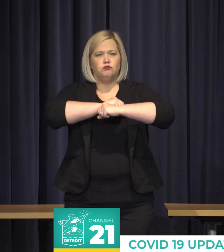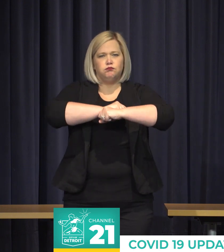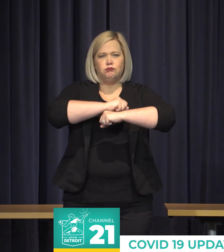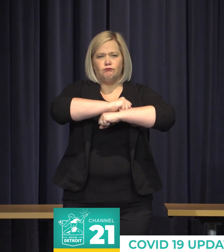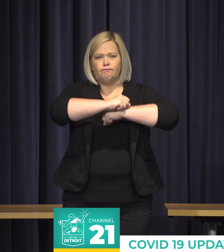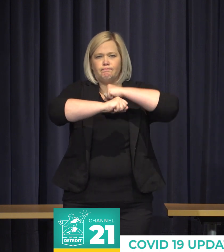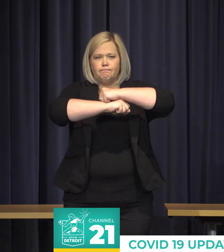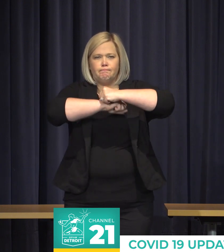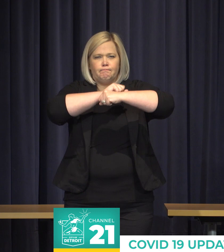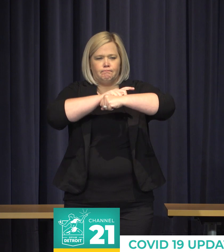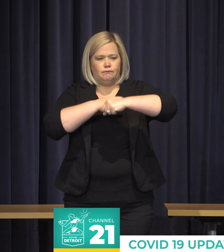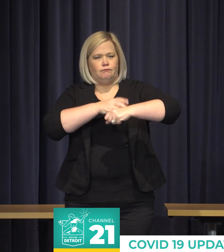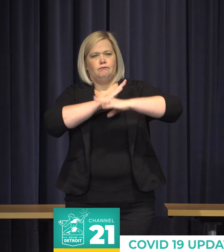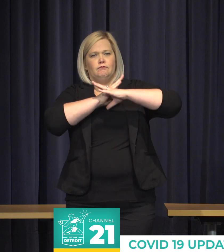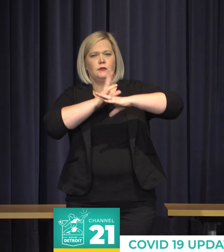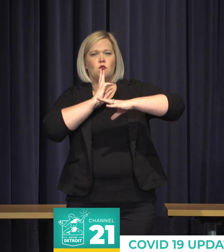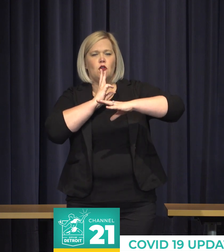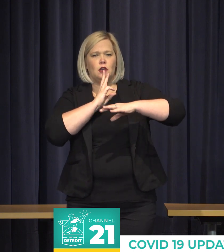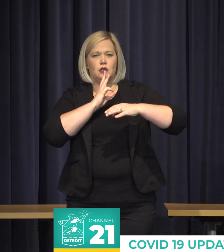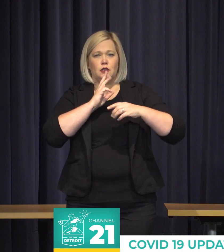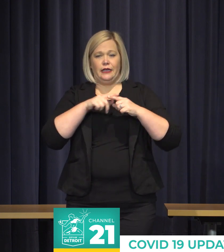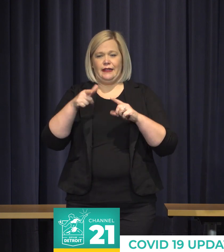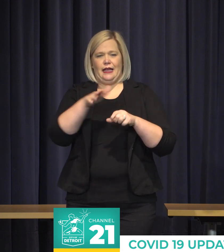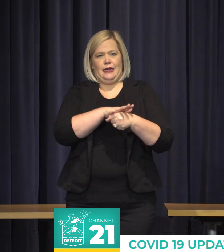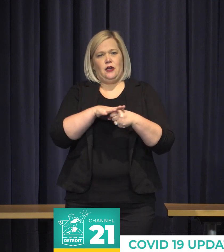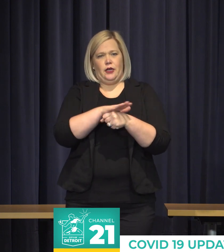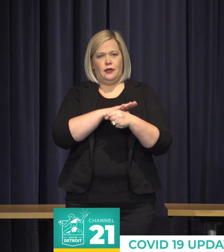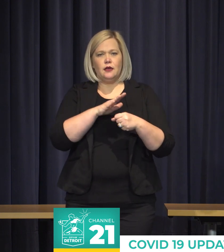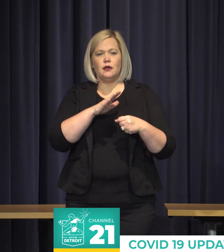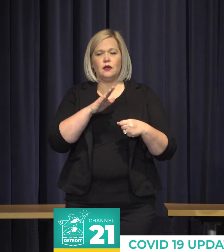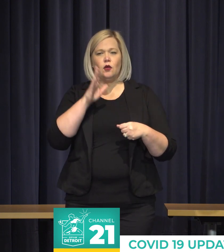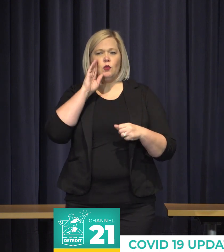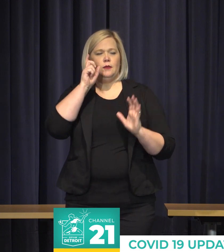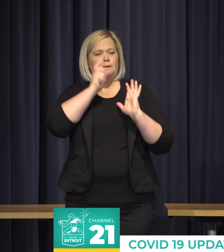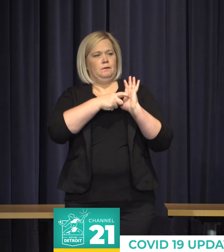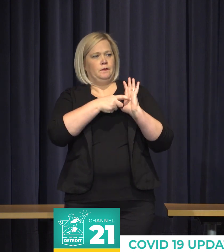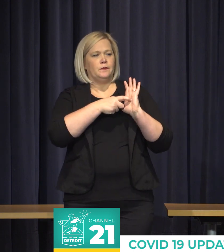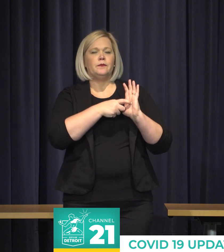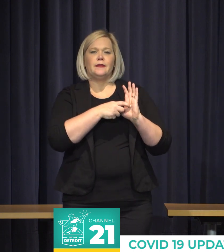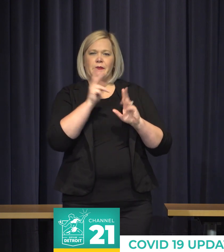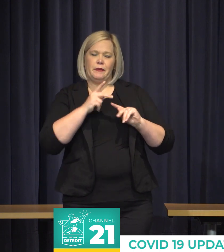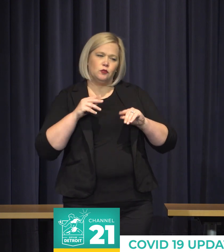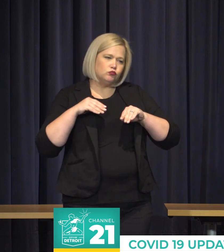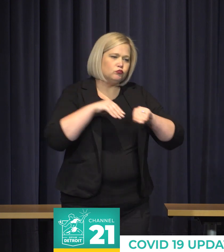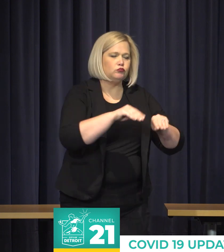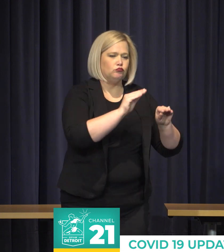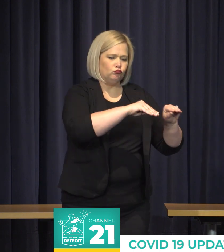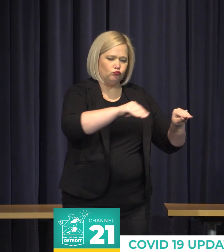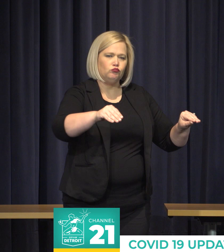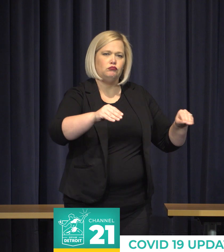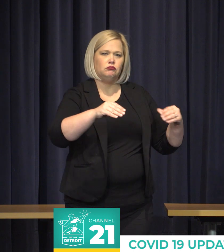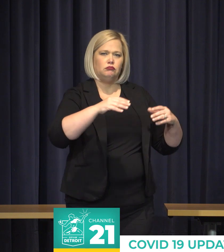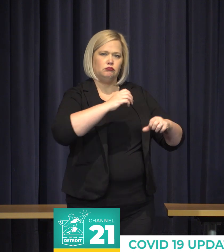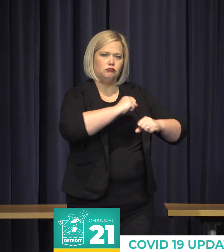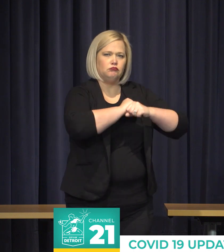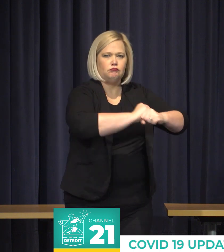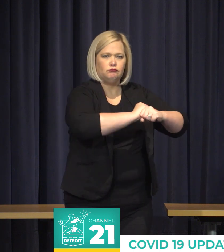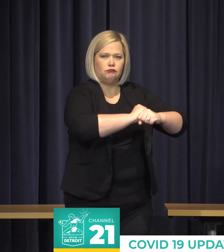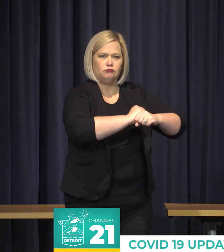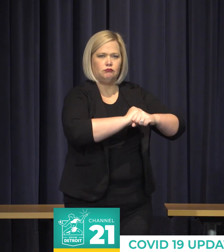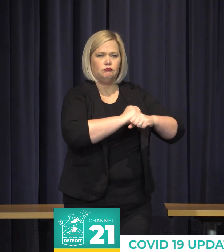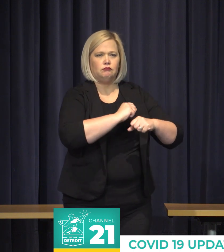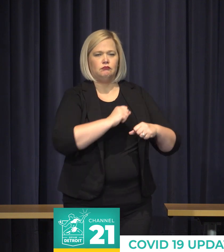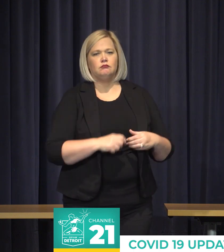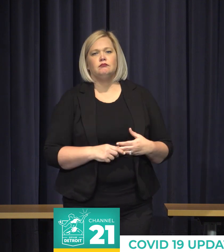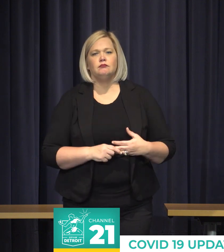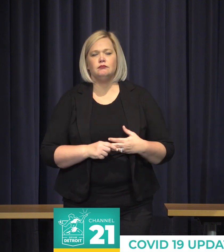and the neighbors in Jefferson-Chalmers. In the next week or so, we'll see the crews out and doing everything we can to